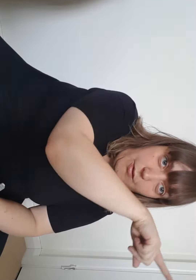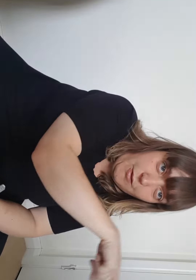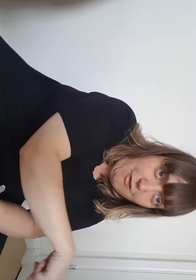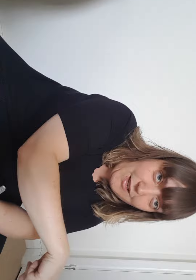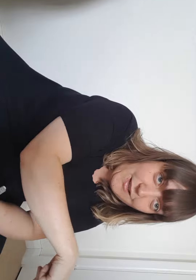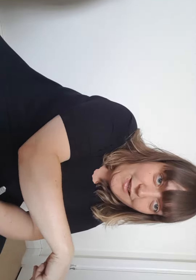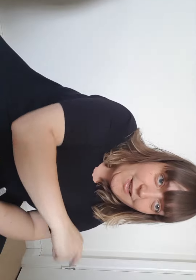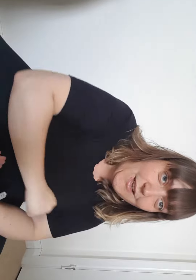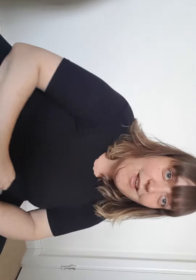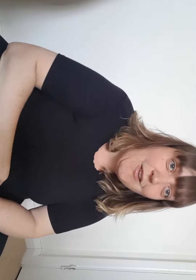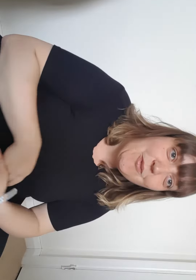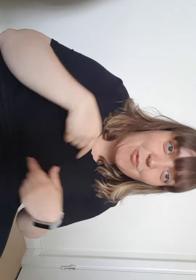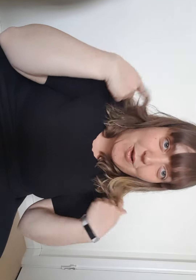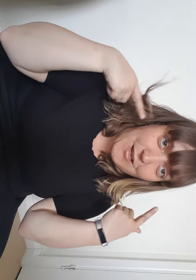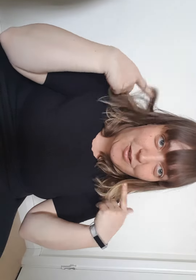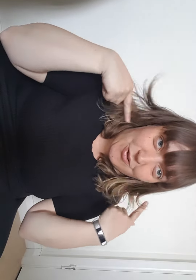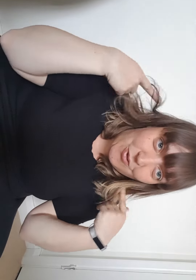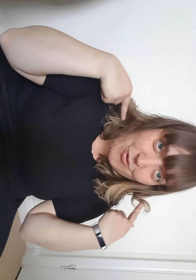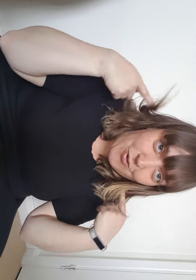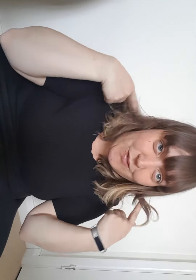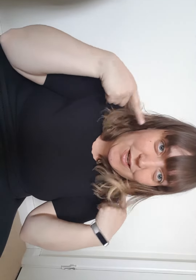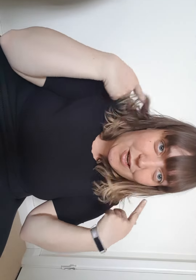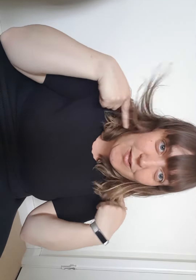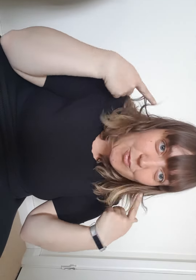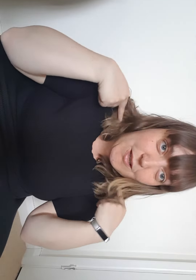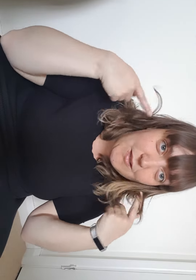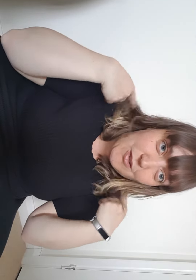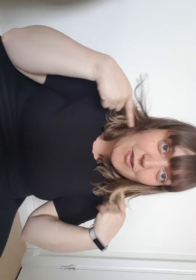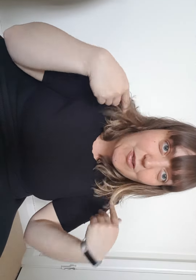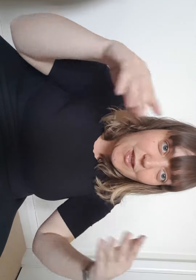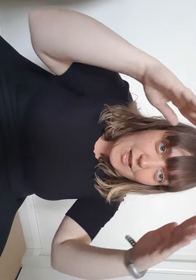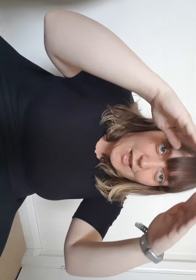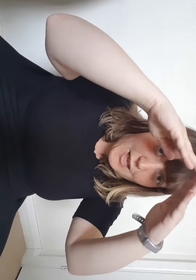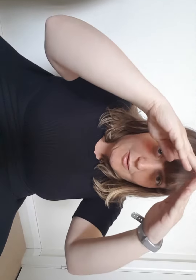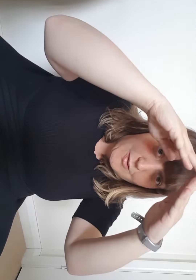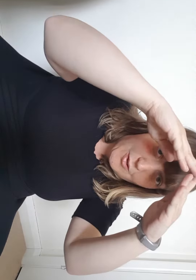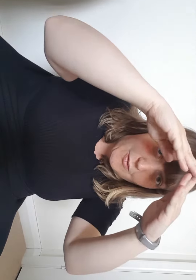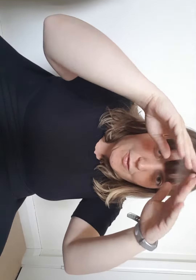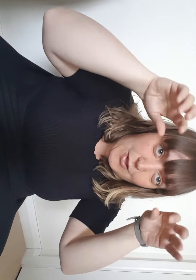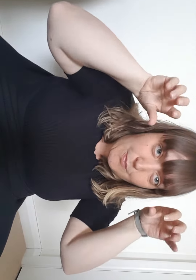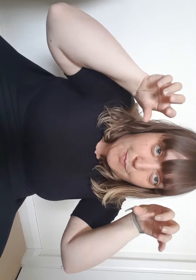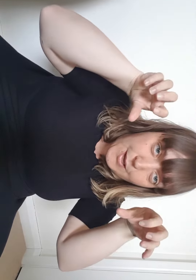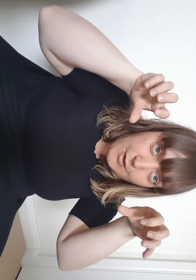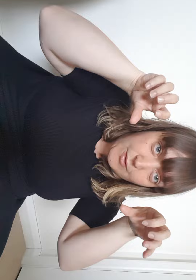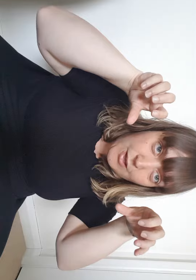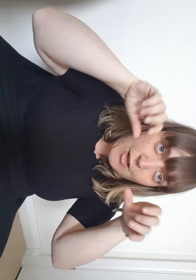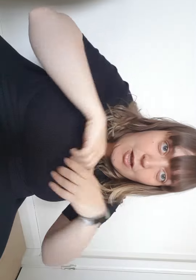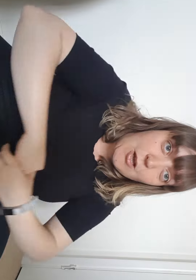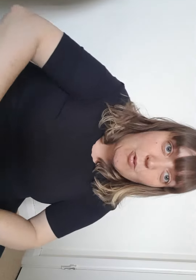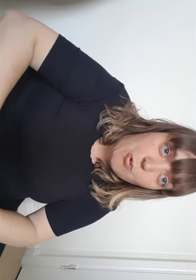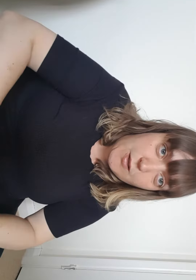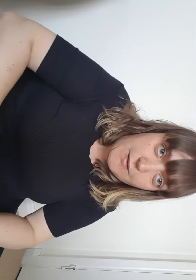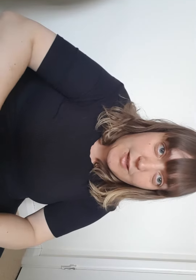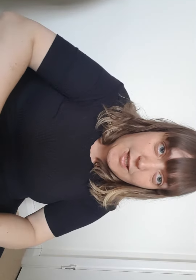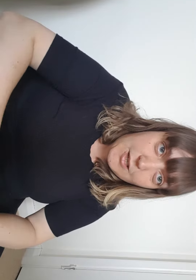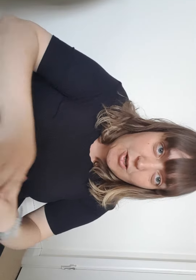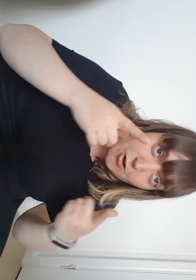1, 2, 3. When Goldilocks went to the house of the bears, what did her